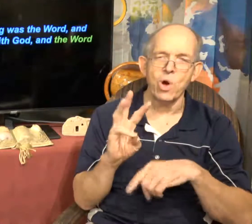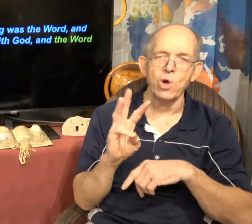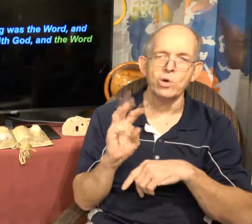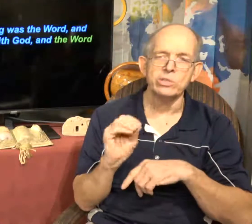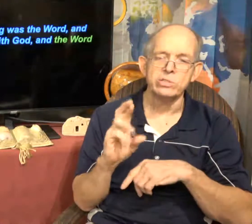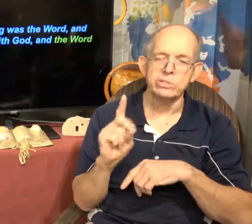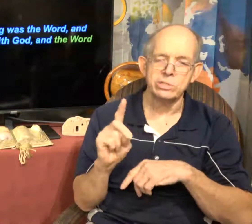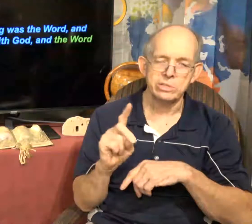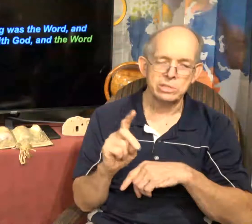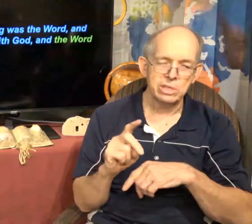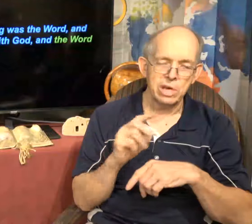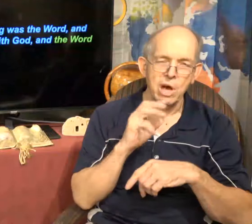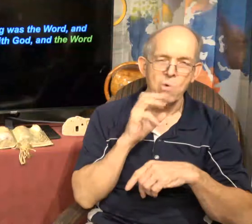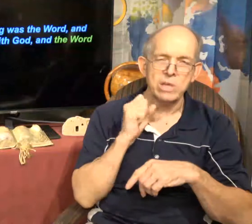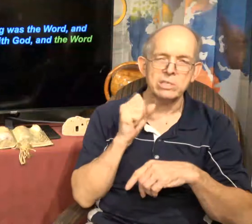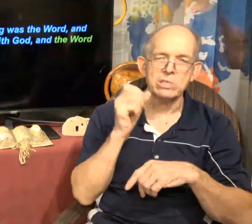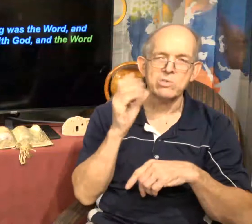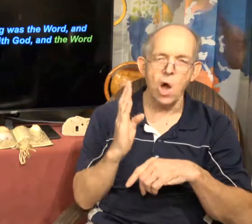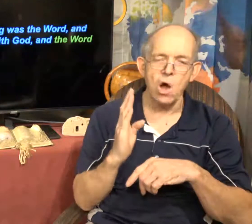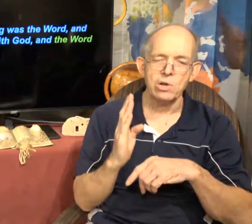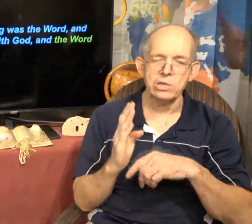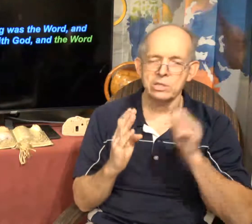Word was God.